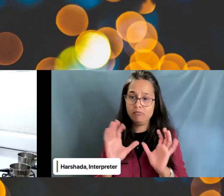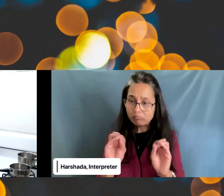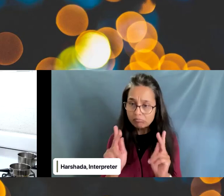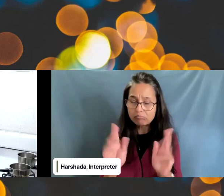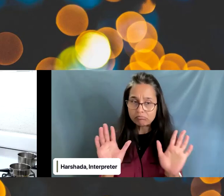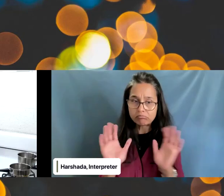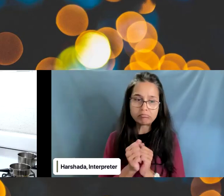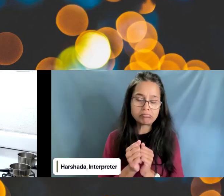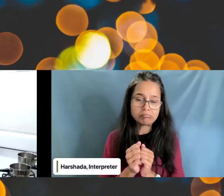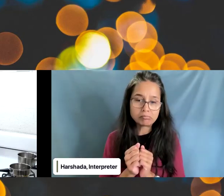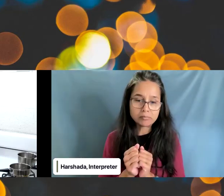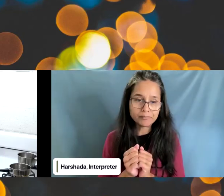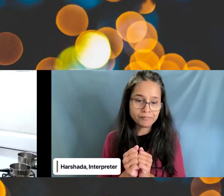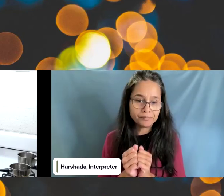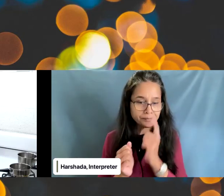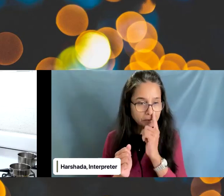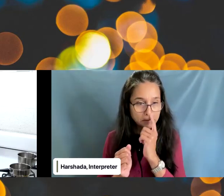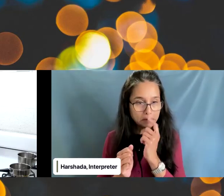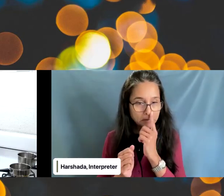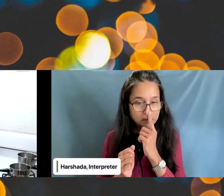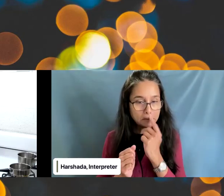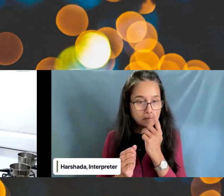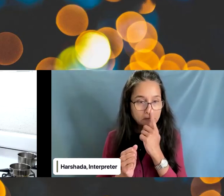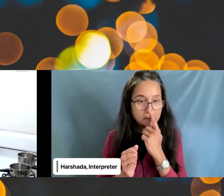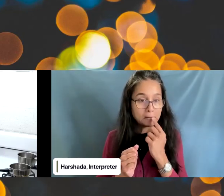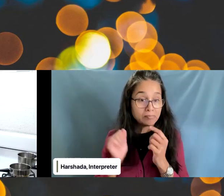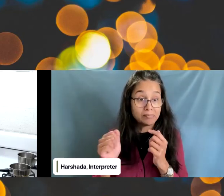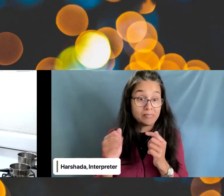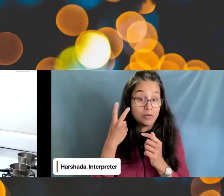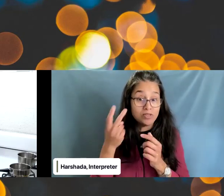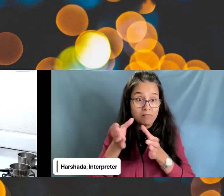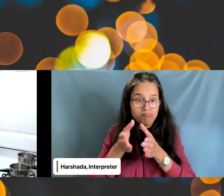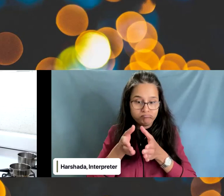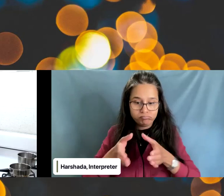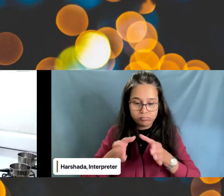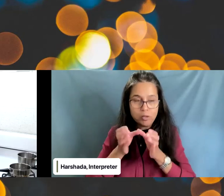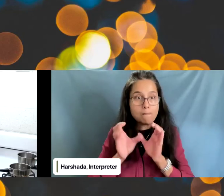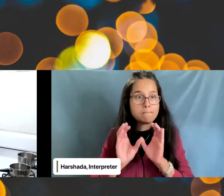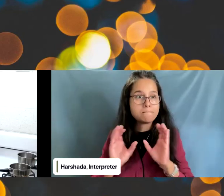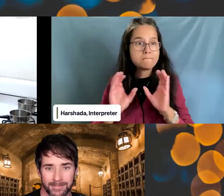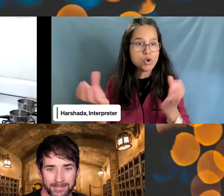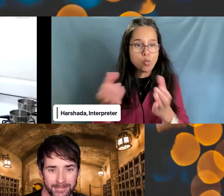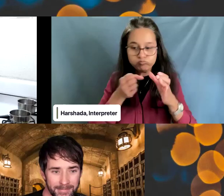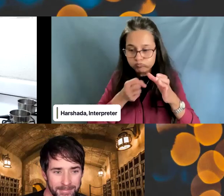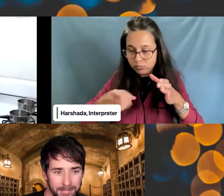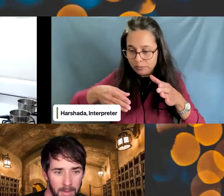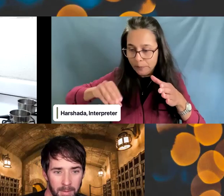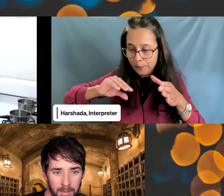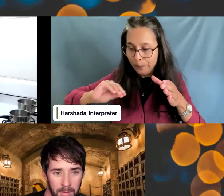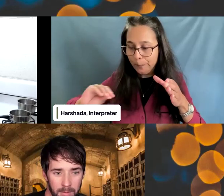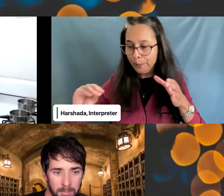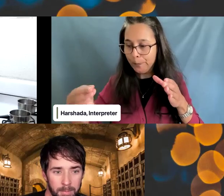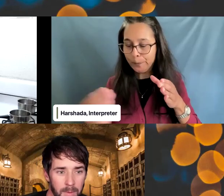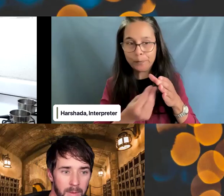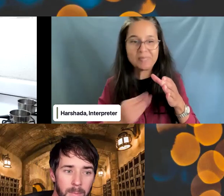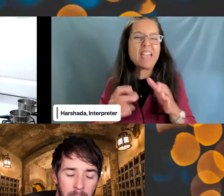once it cools down. Just go all the way around, making sure everything is nice. I'll show you what